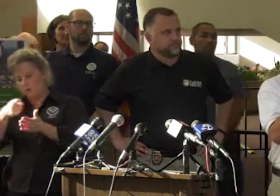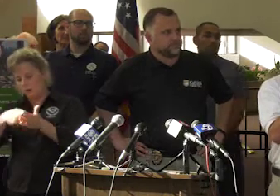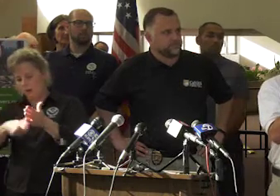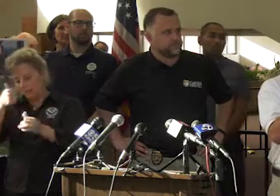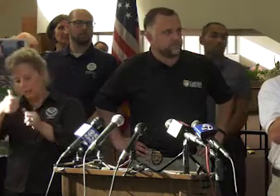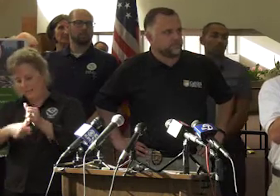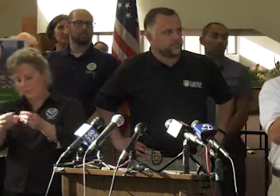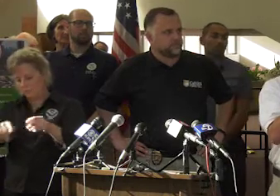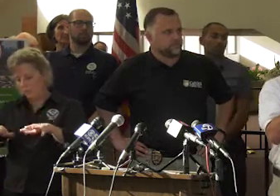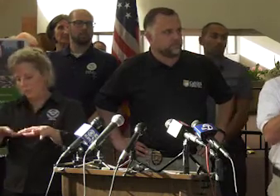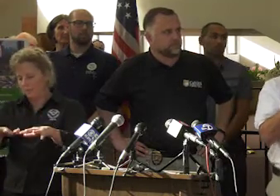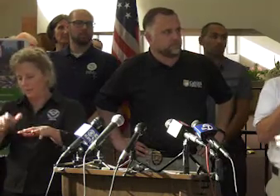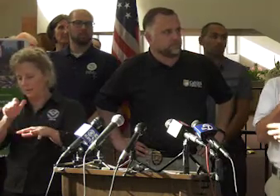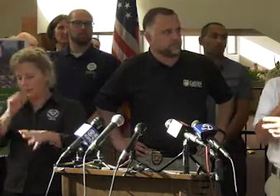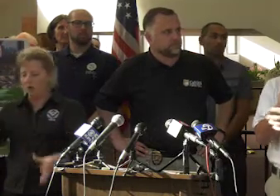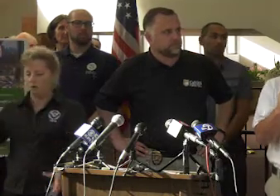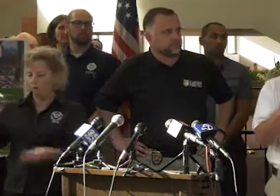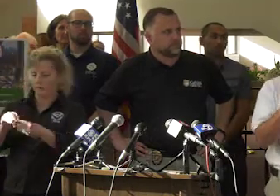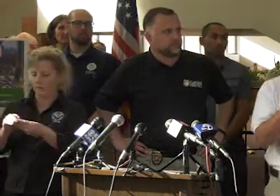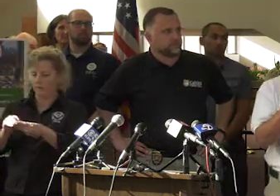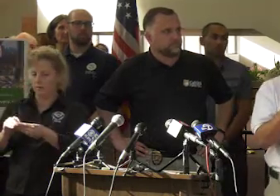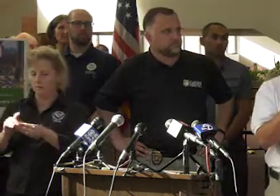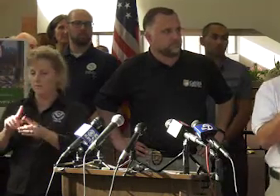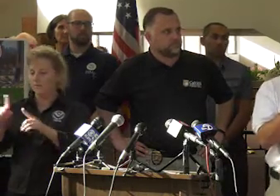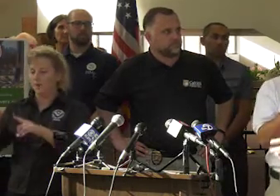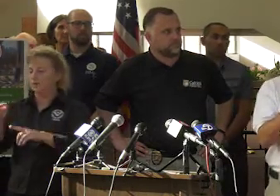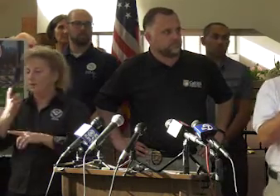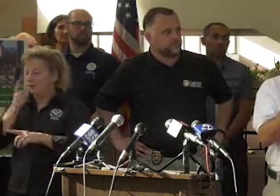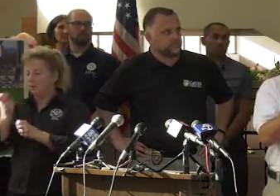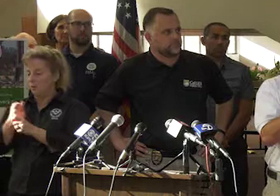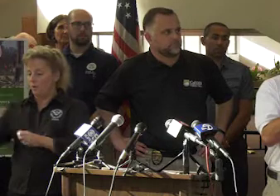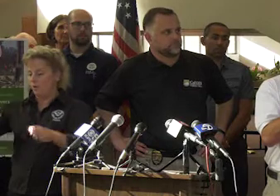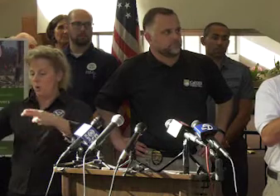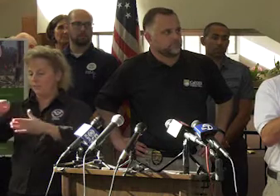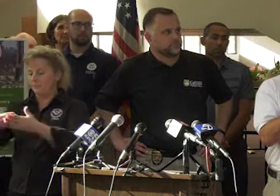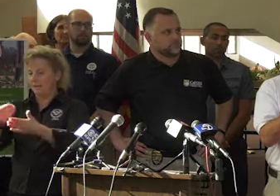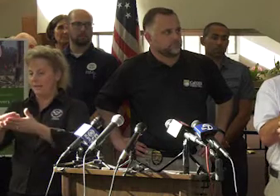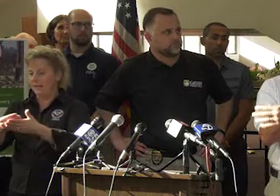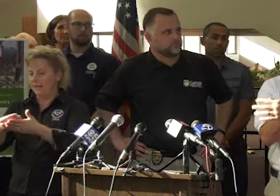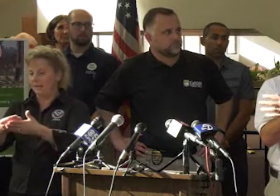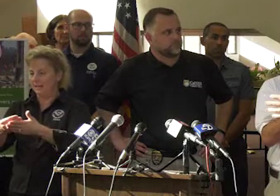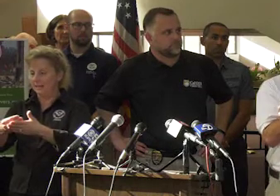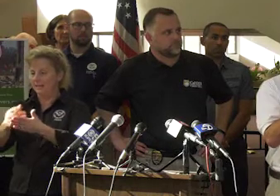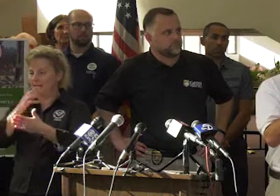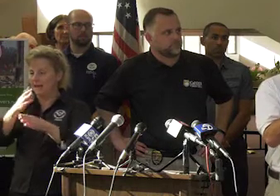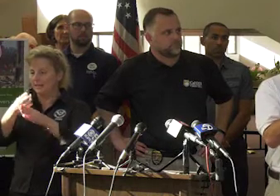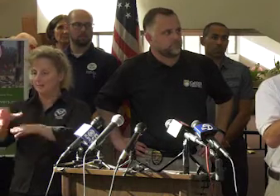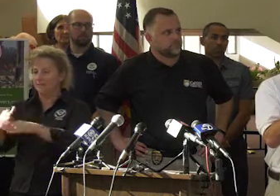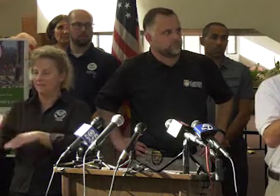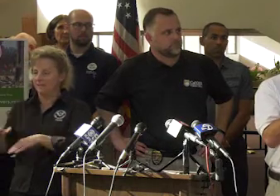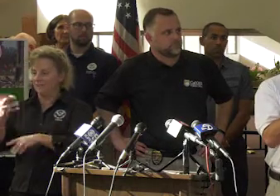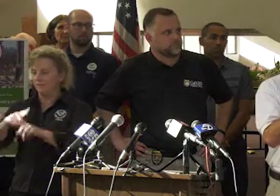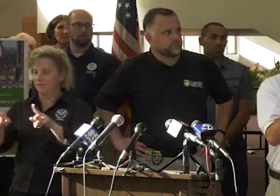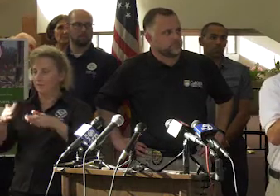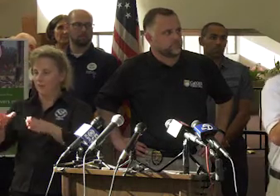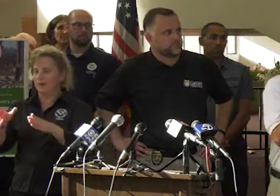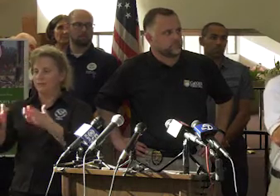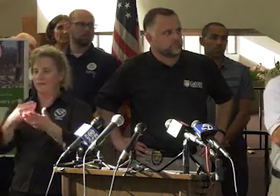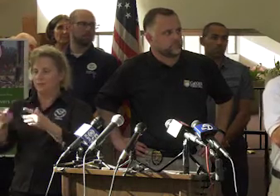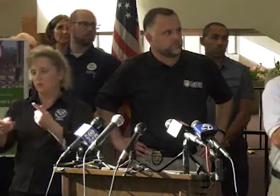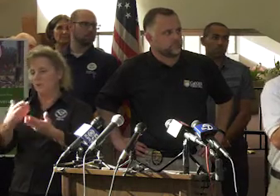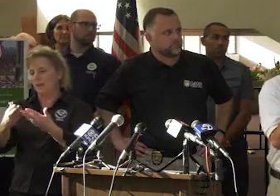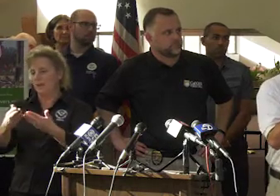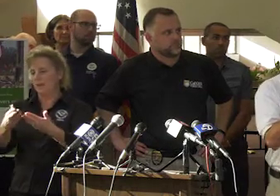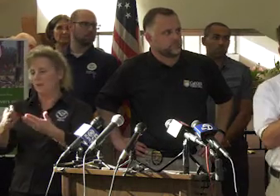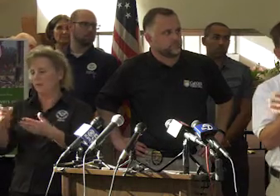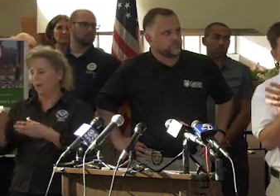a price per property. So that when you go out to dinner and everybody throws money on the table, it's not split, you know, five different ways, even though you may have